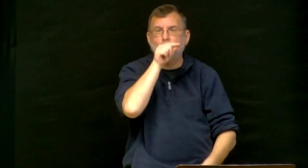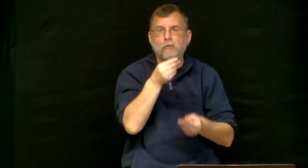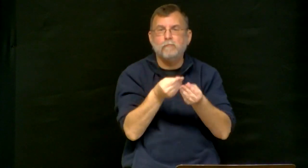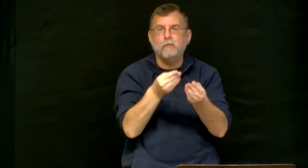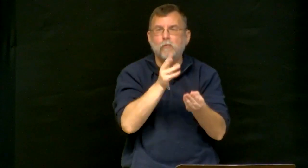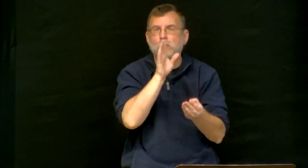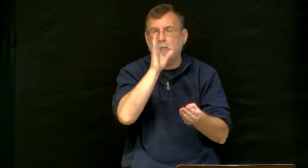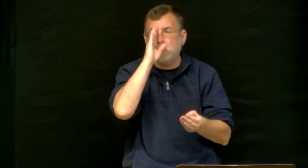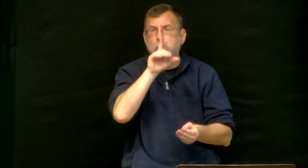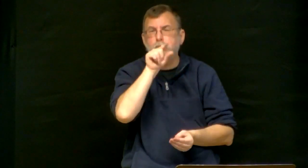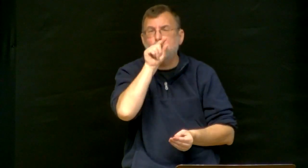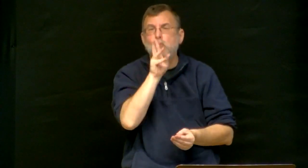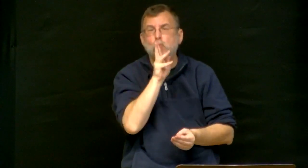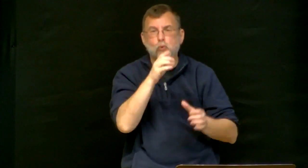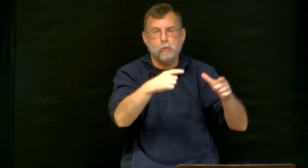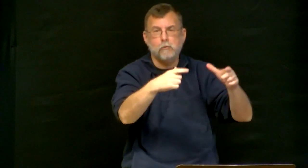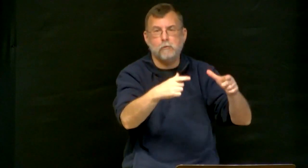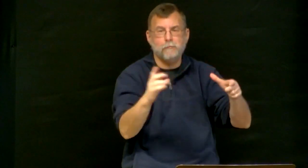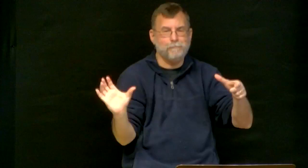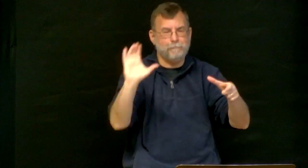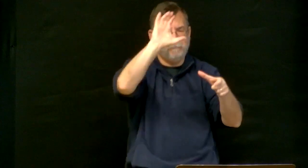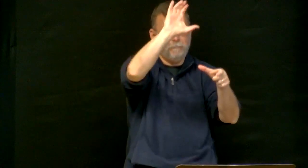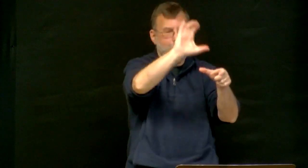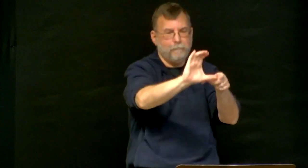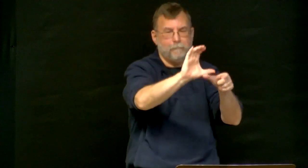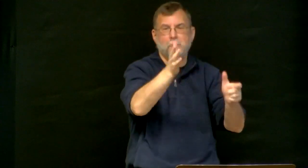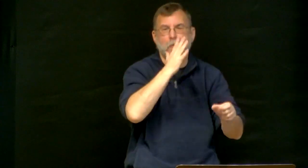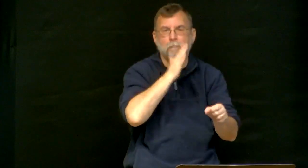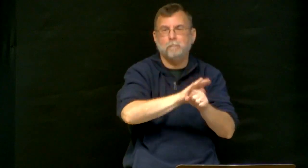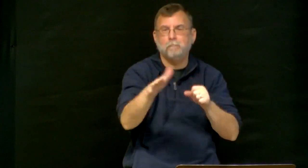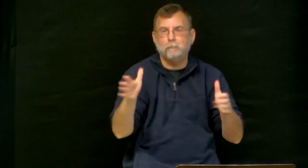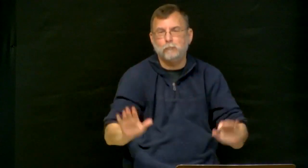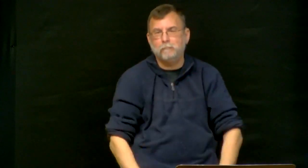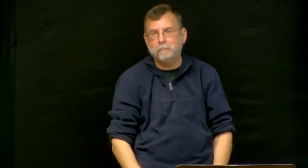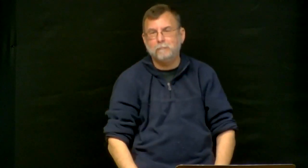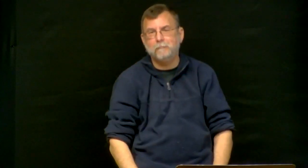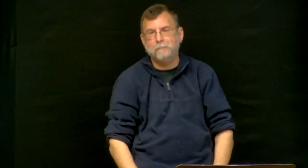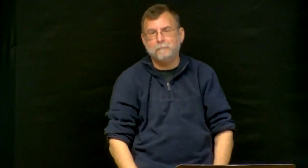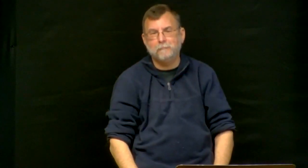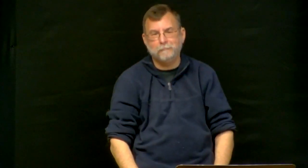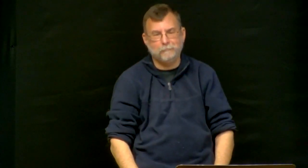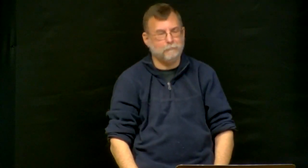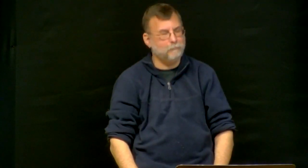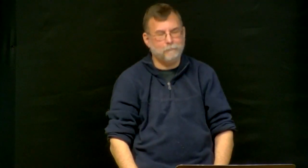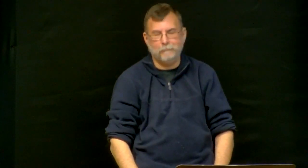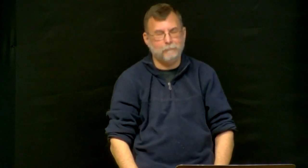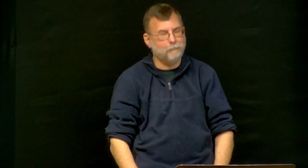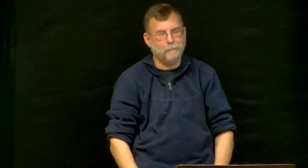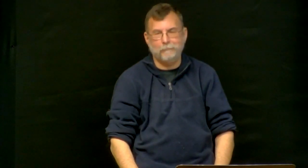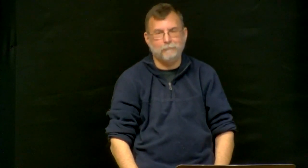did he do? There's a bird bath, and he just put the head on top of the bird bath, and that was enough.